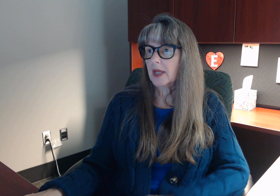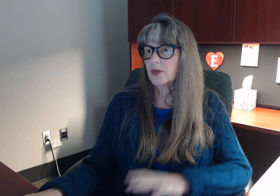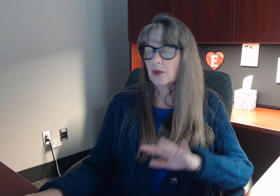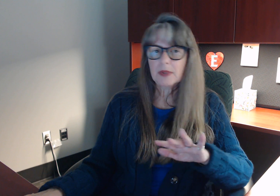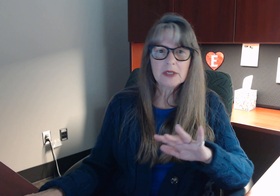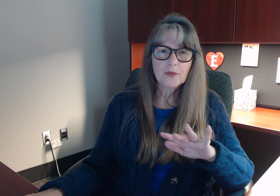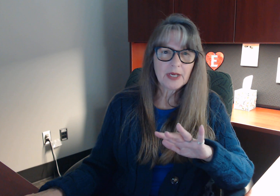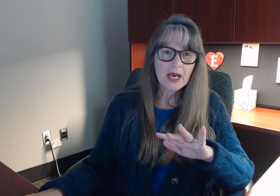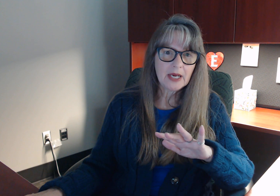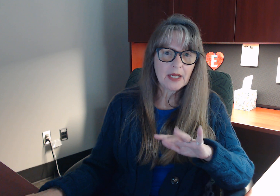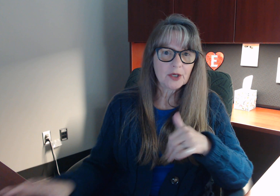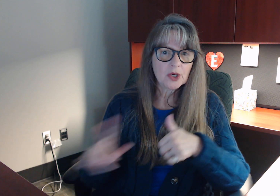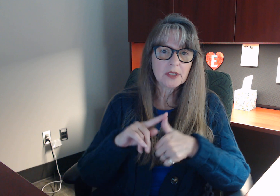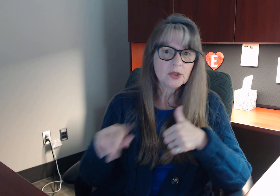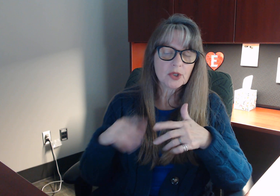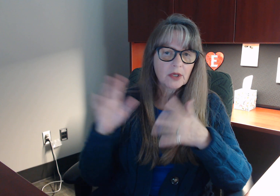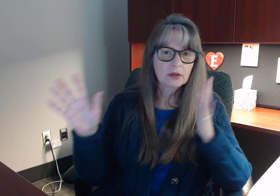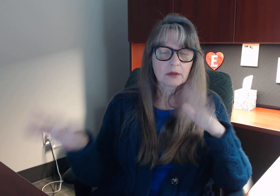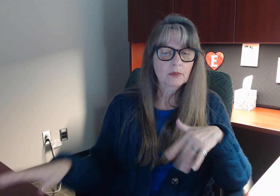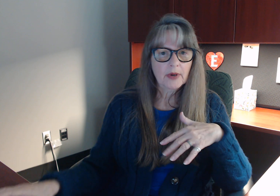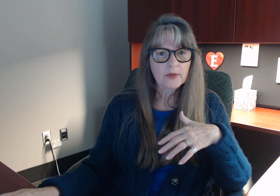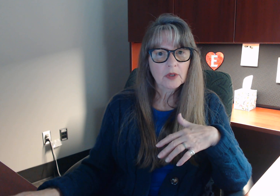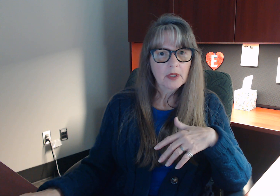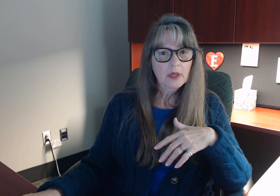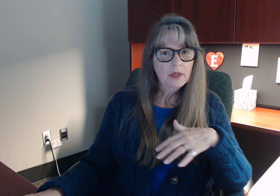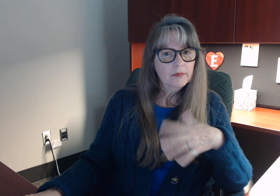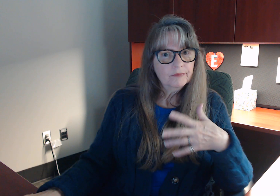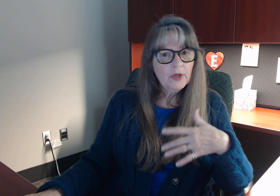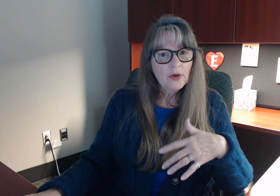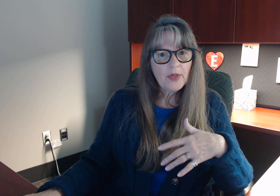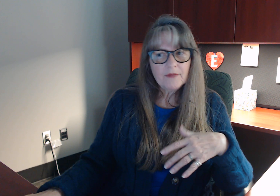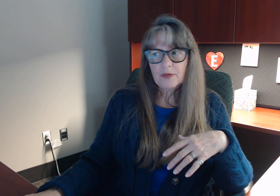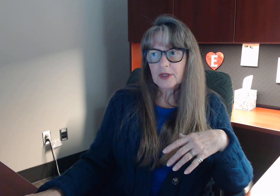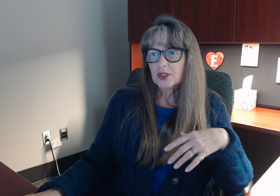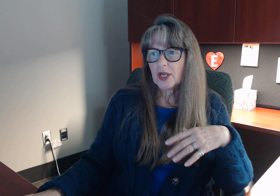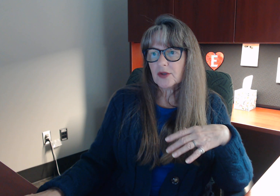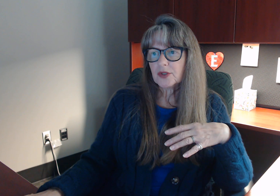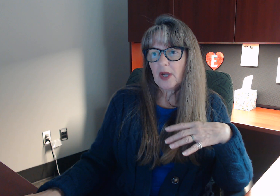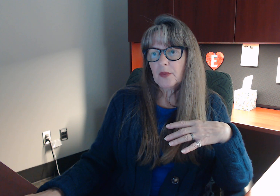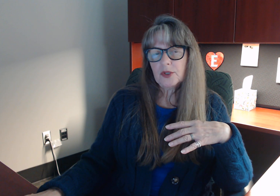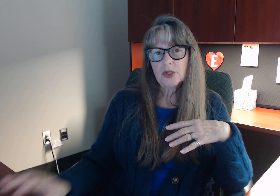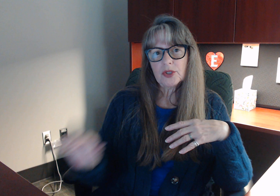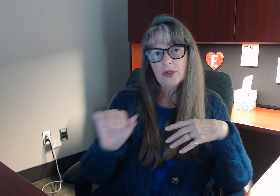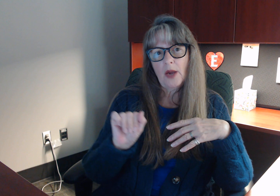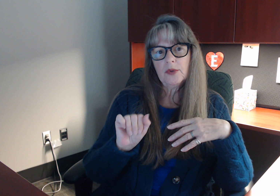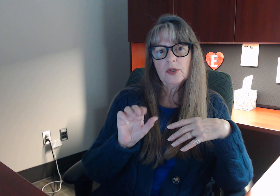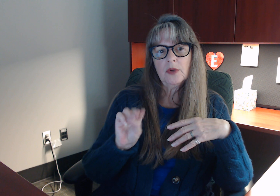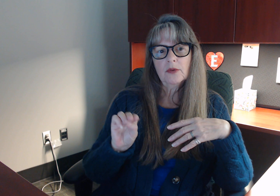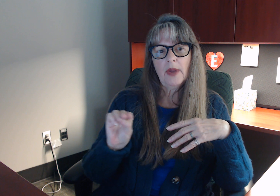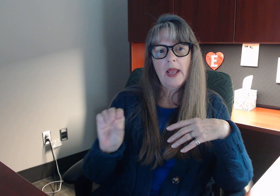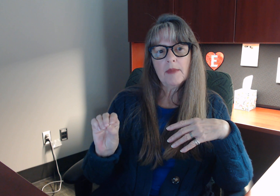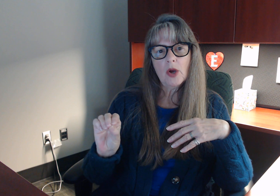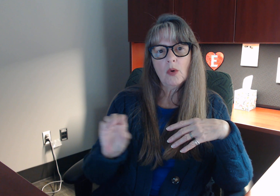it'd be different kind, like a shotgun shell or whatever. They have different shells, so I would do either ammo